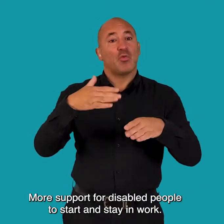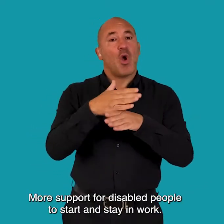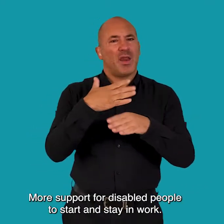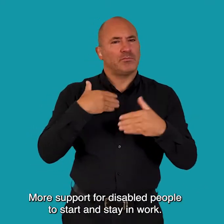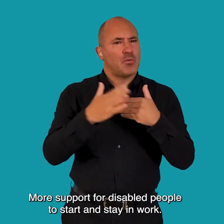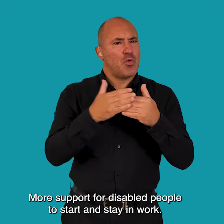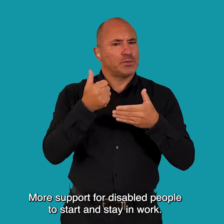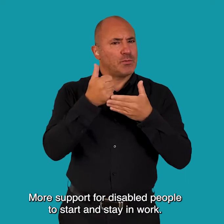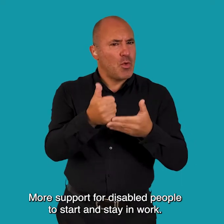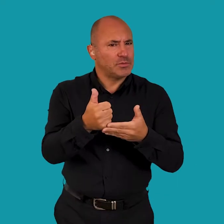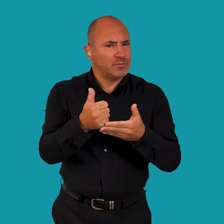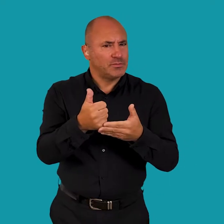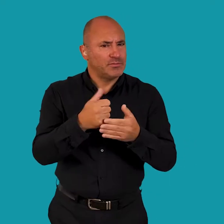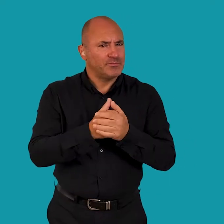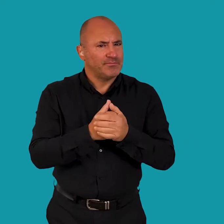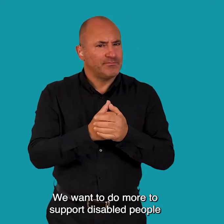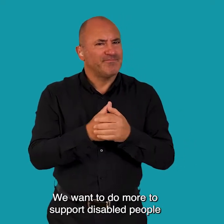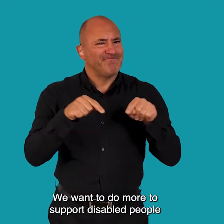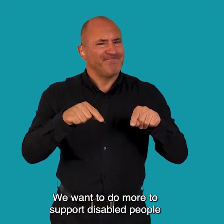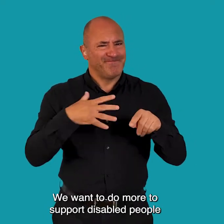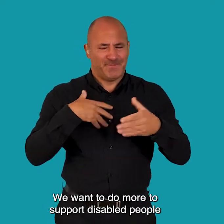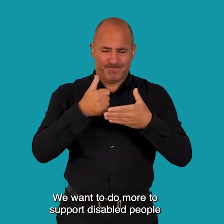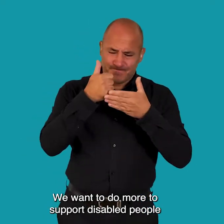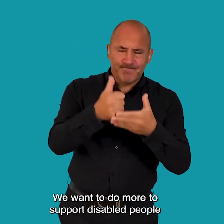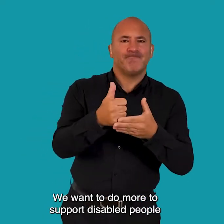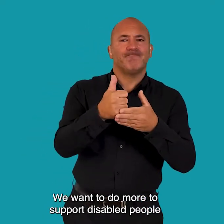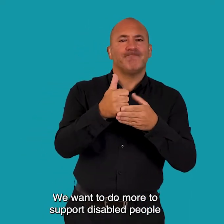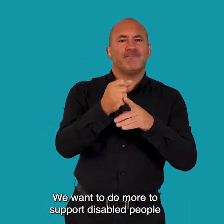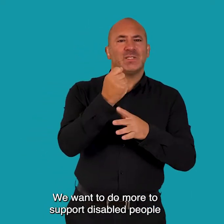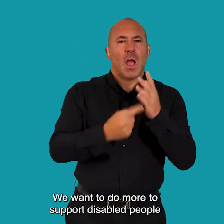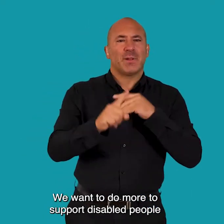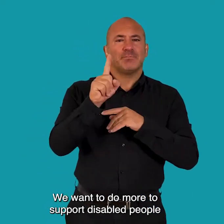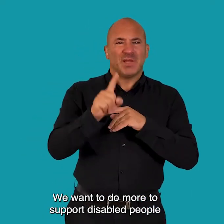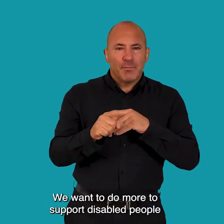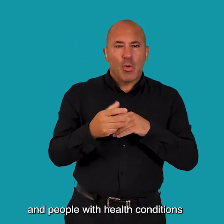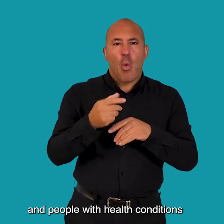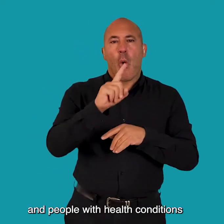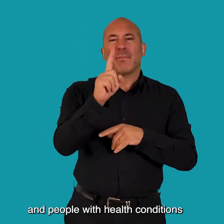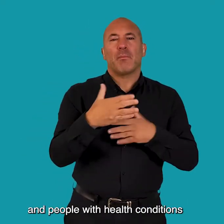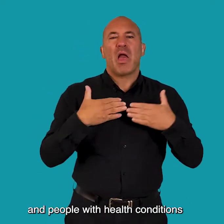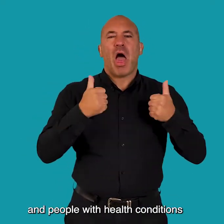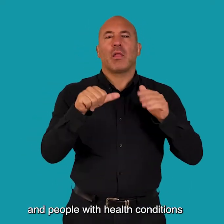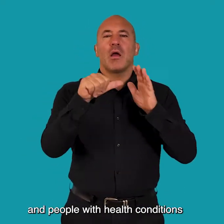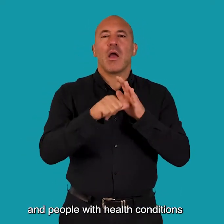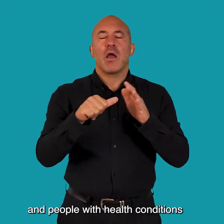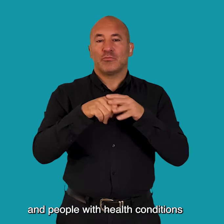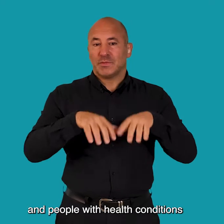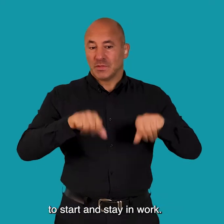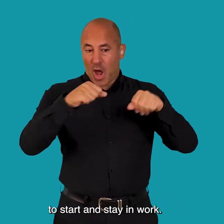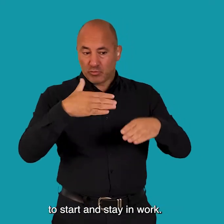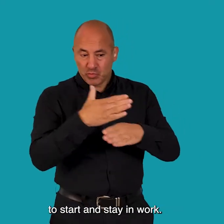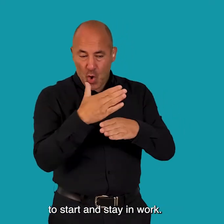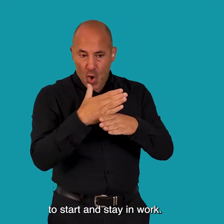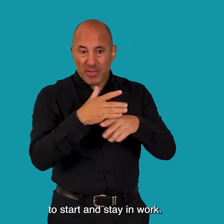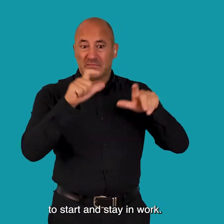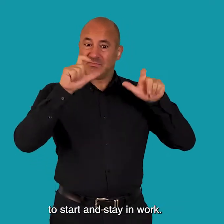in work. We want to do more to support disabled people and people with health conditions to start and stay in